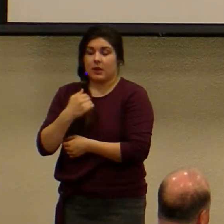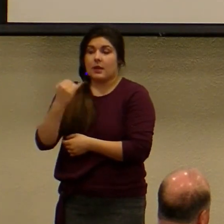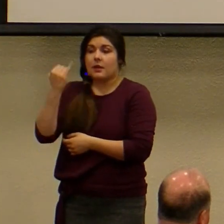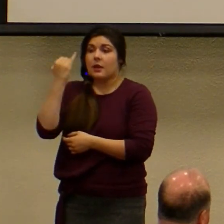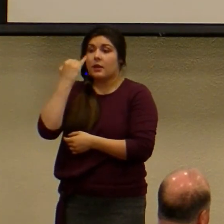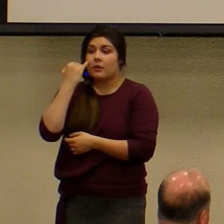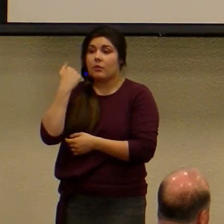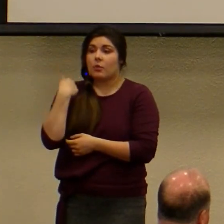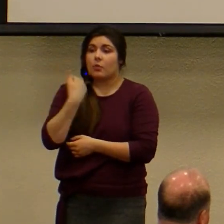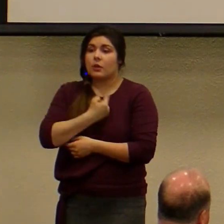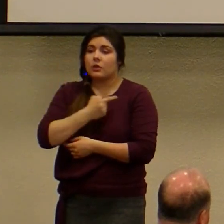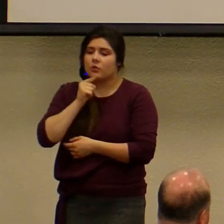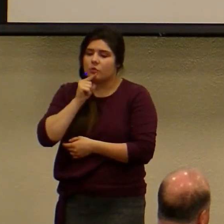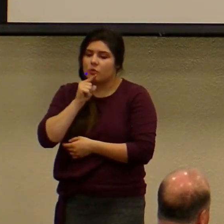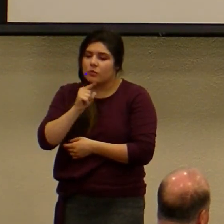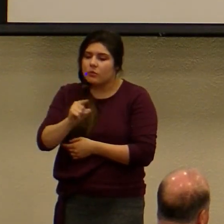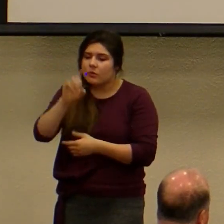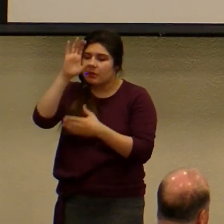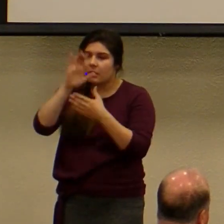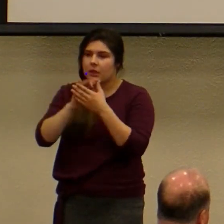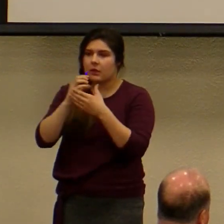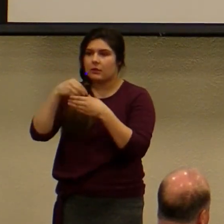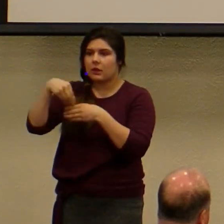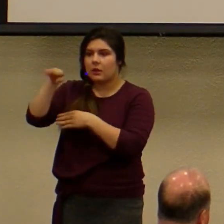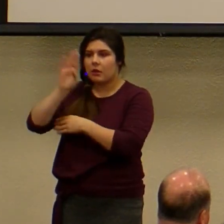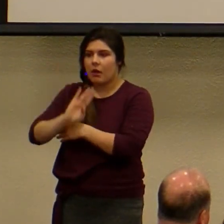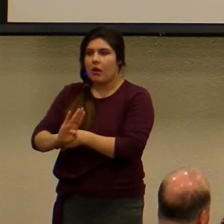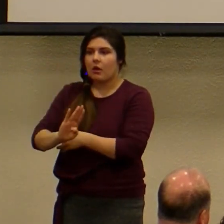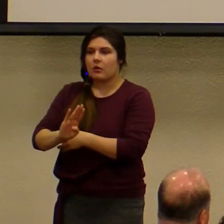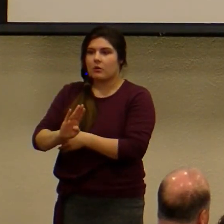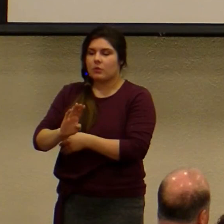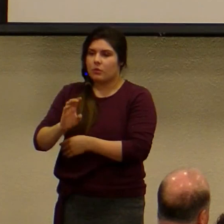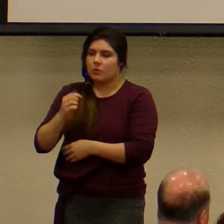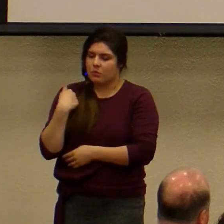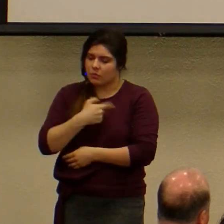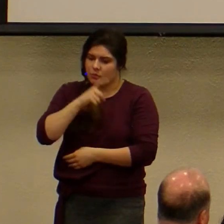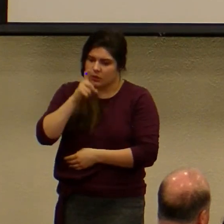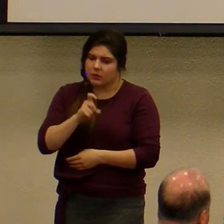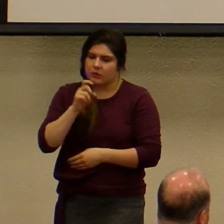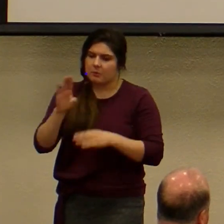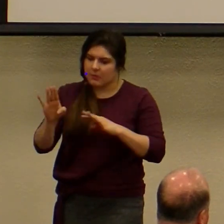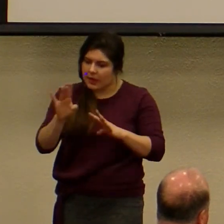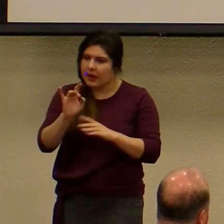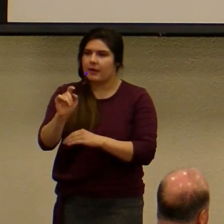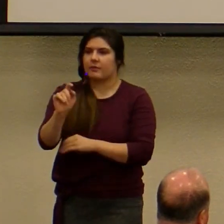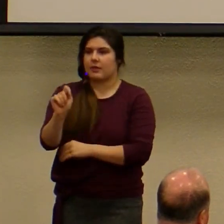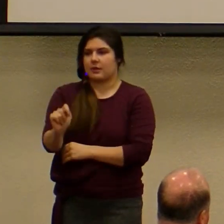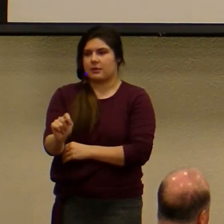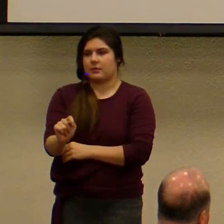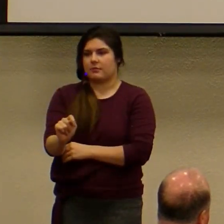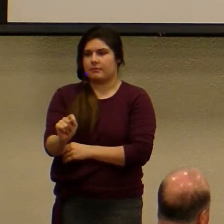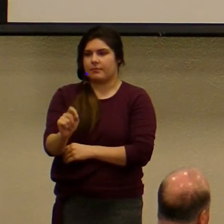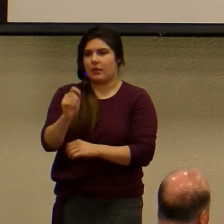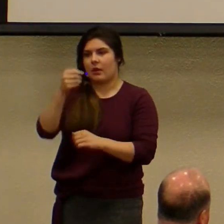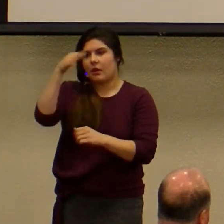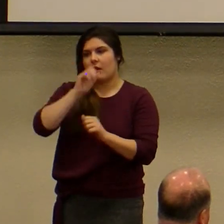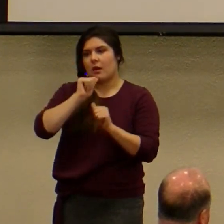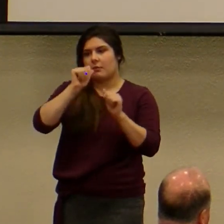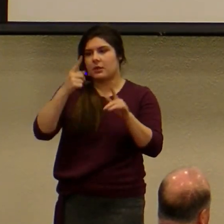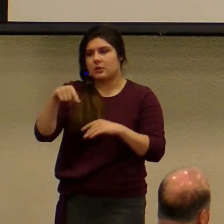really believe in God, we ought to act like it. God bless you.